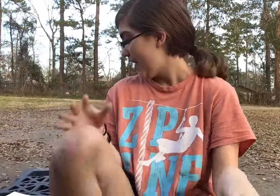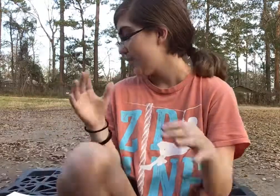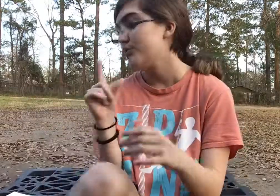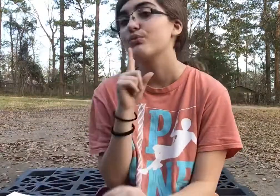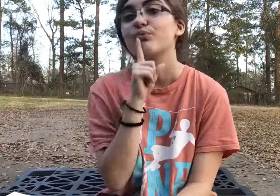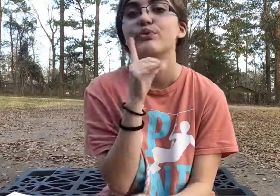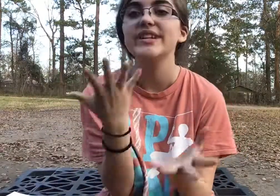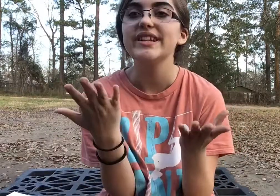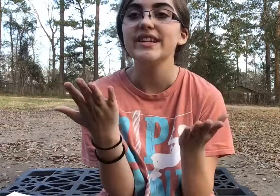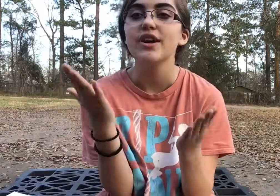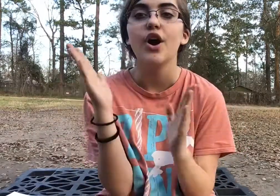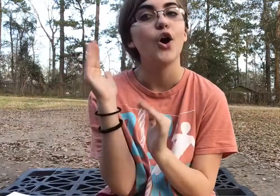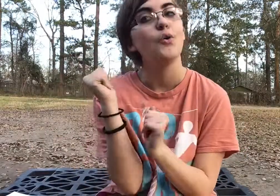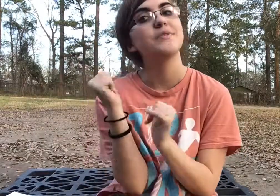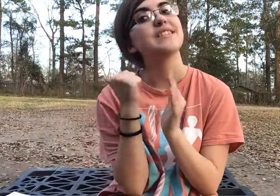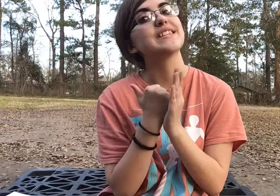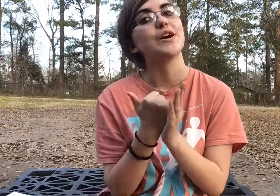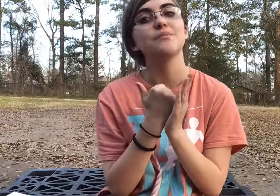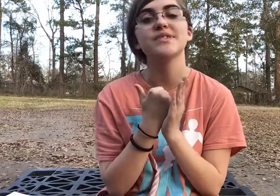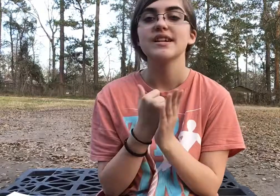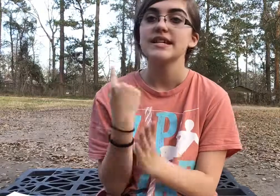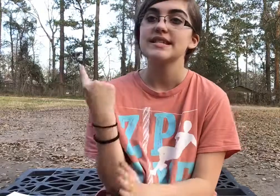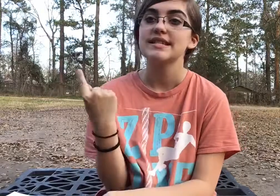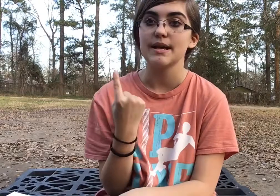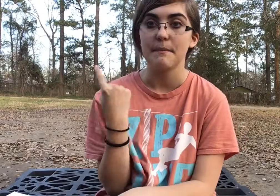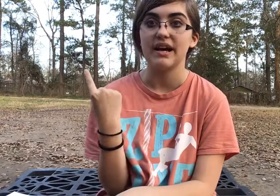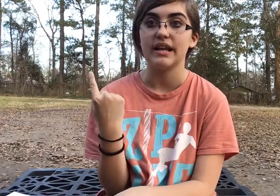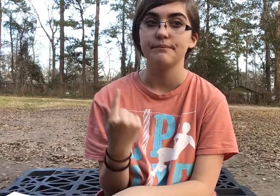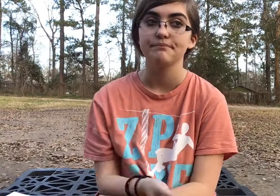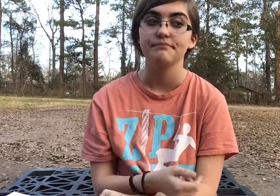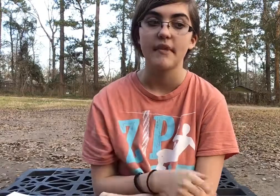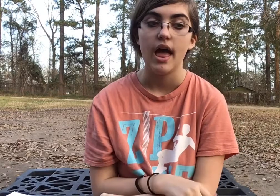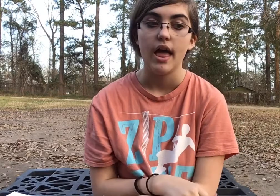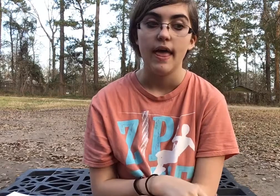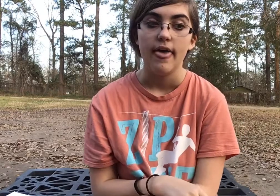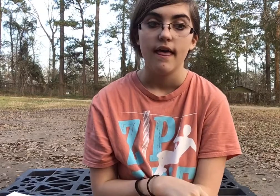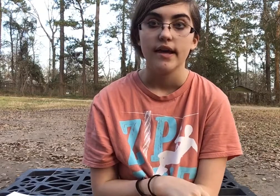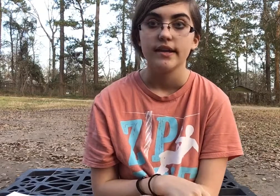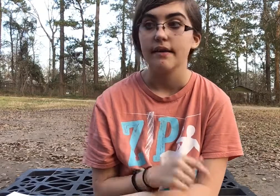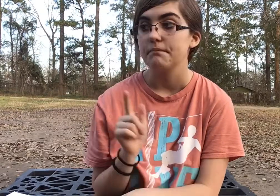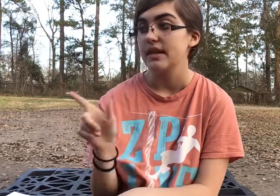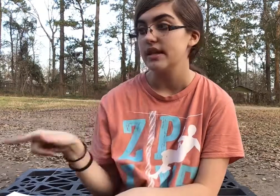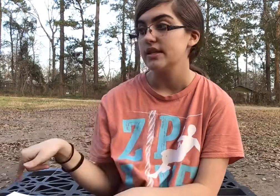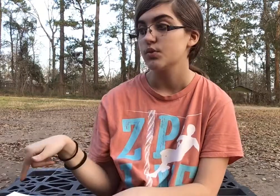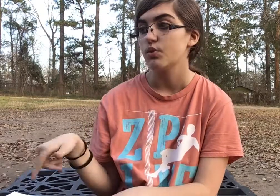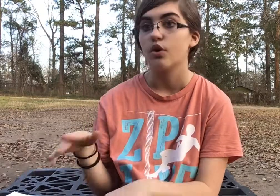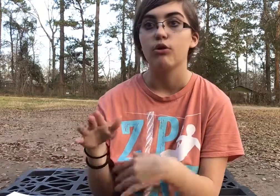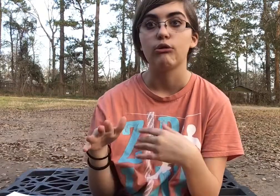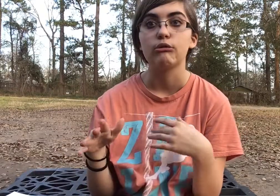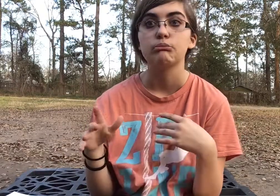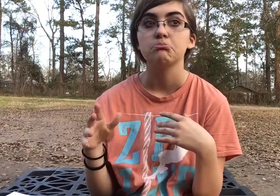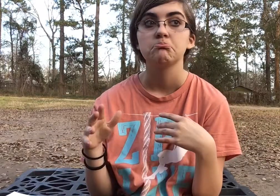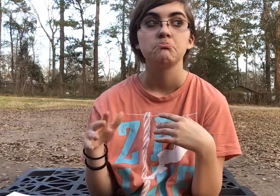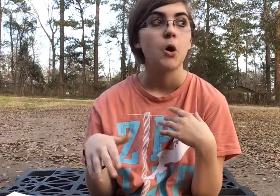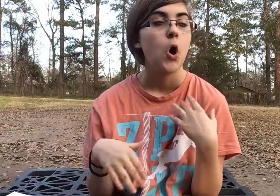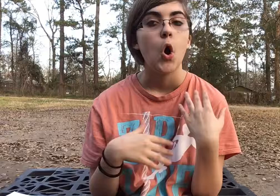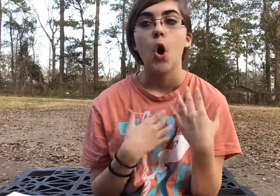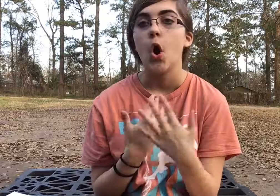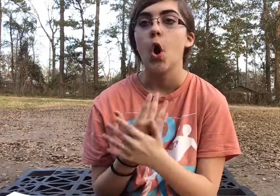I really hope this helped somebody. Yeah, these are